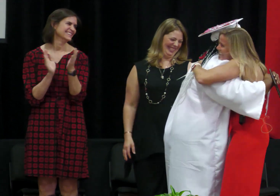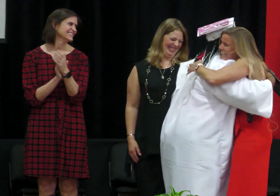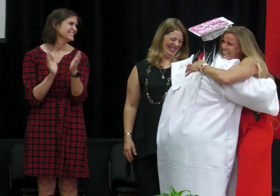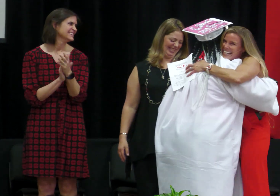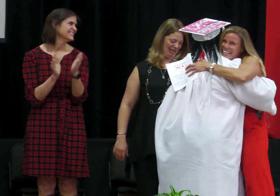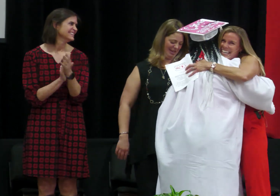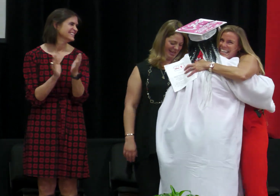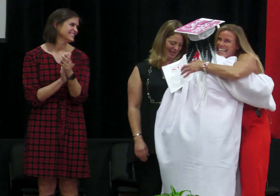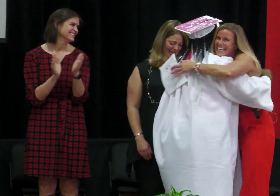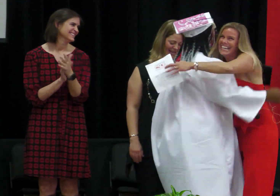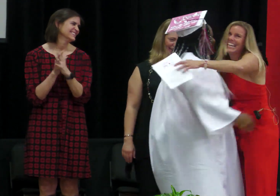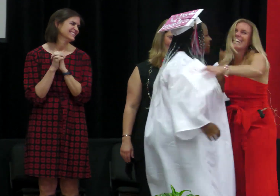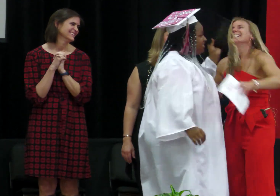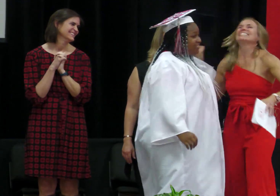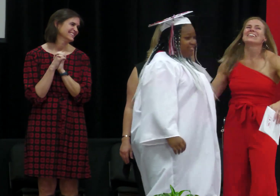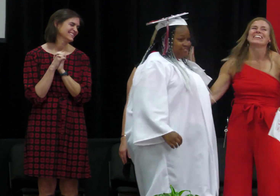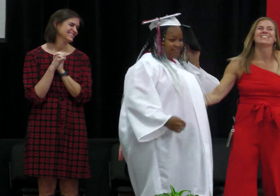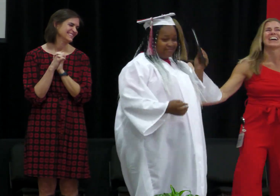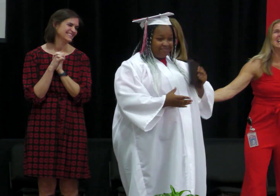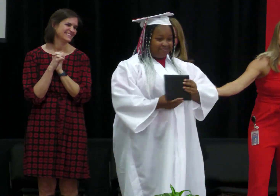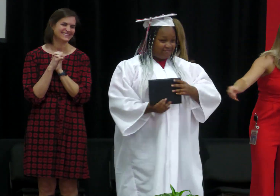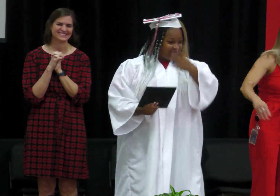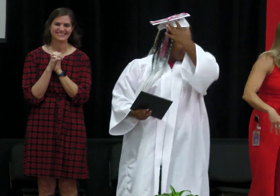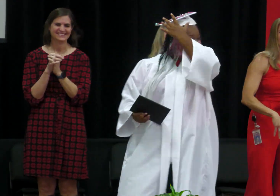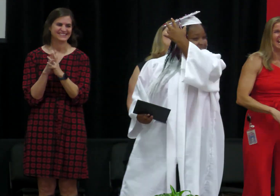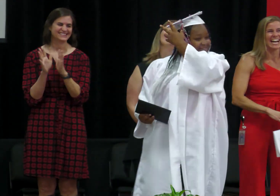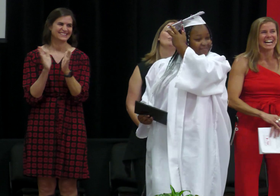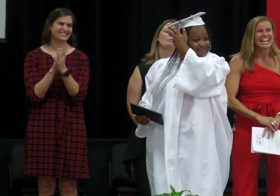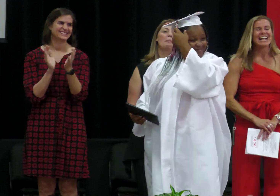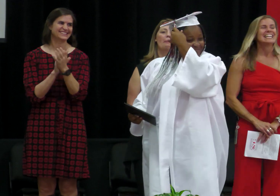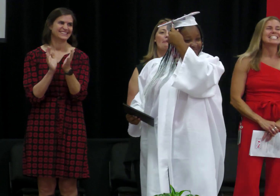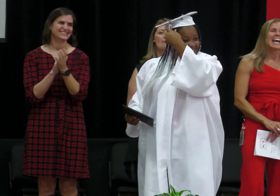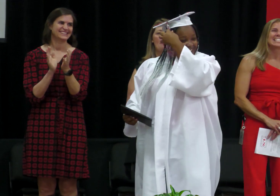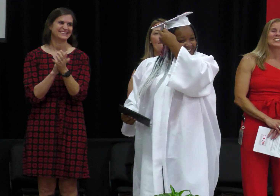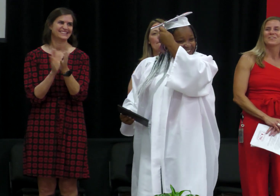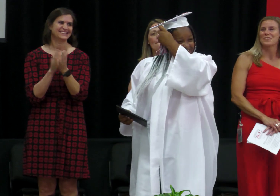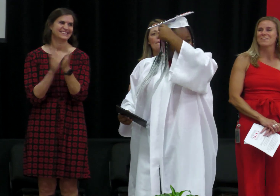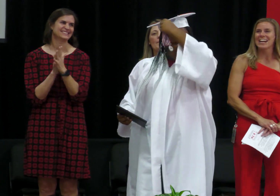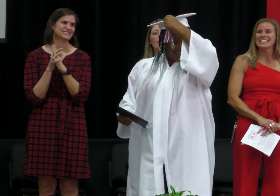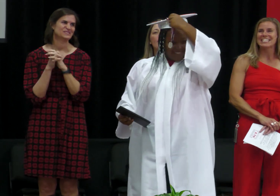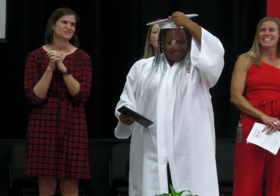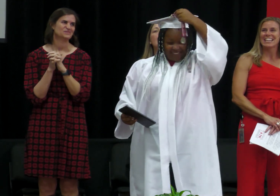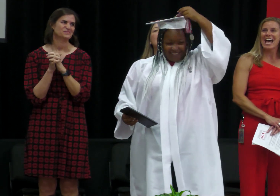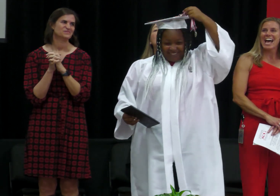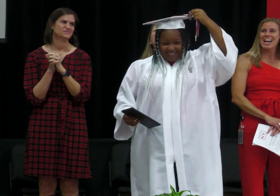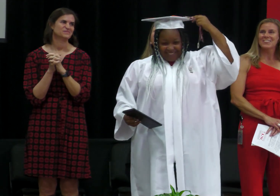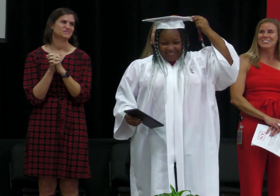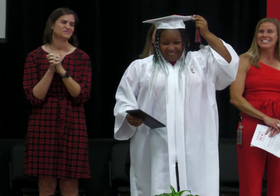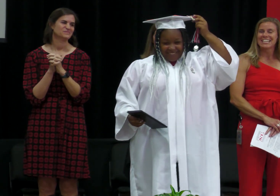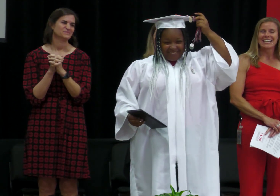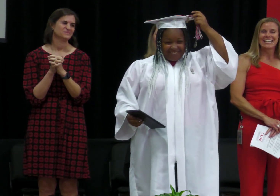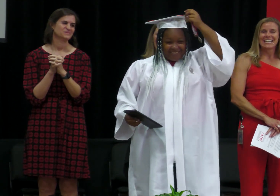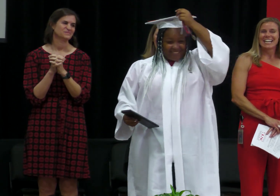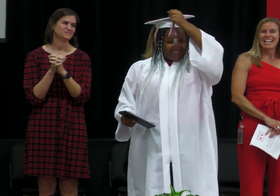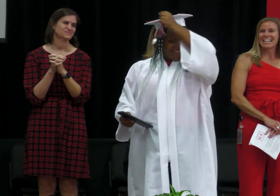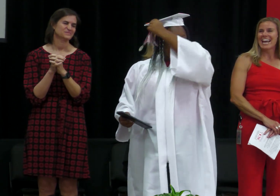hug. Turning west. Tassel from right to left.